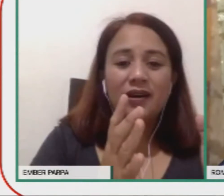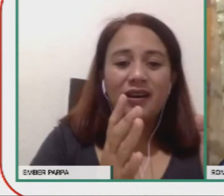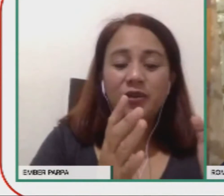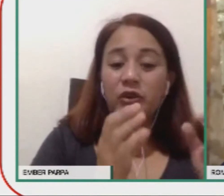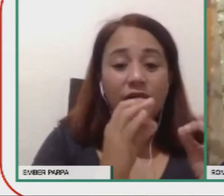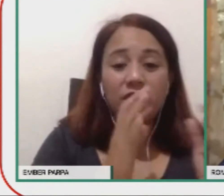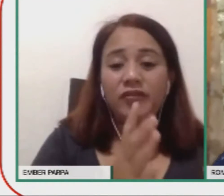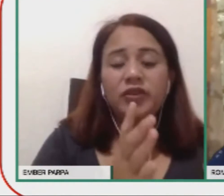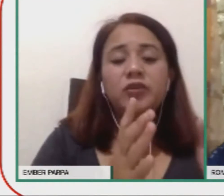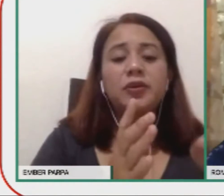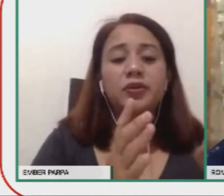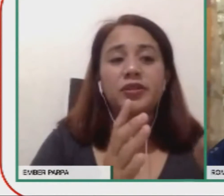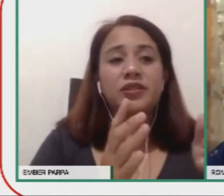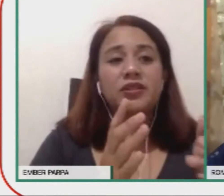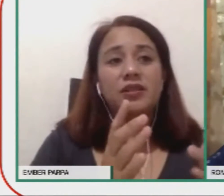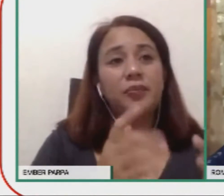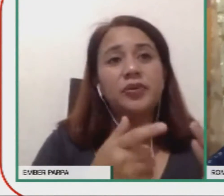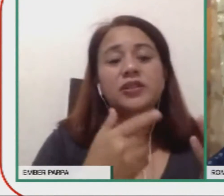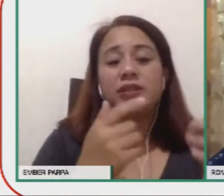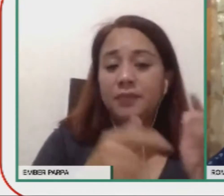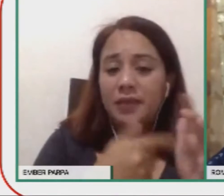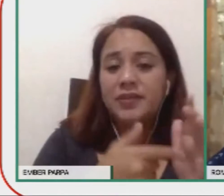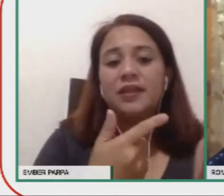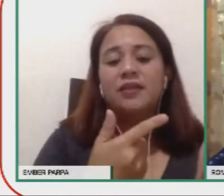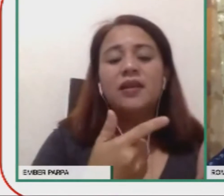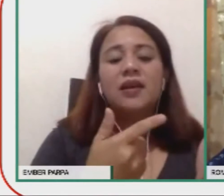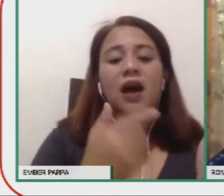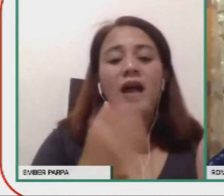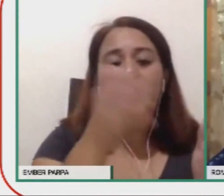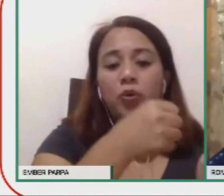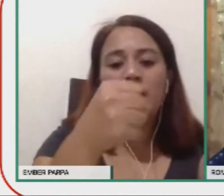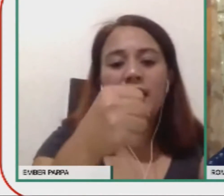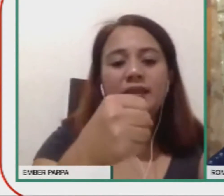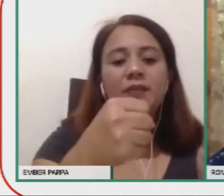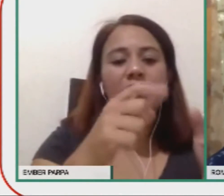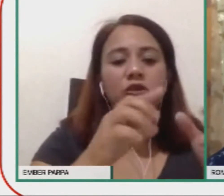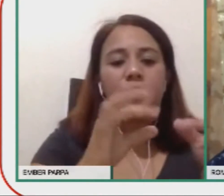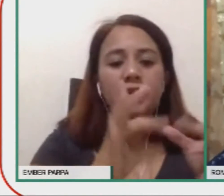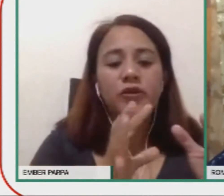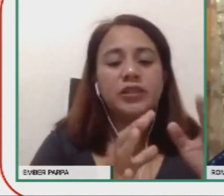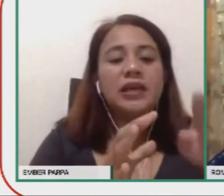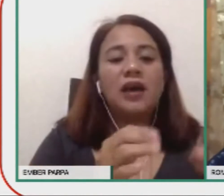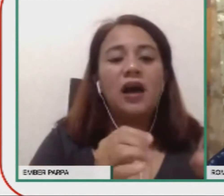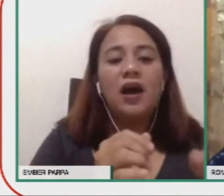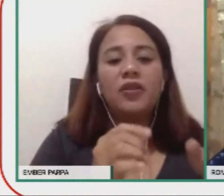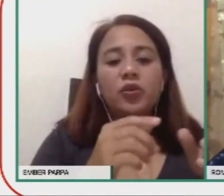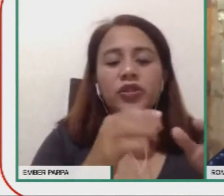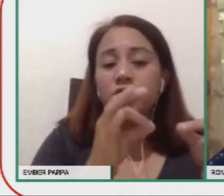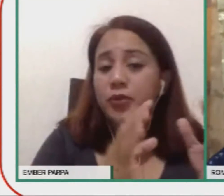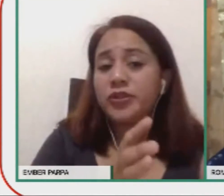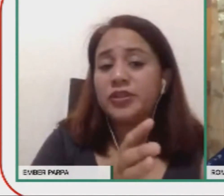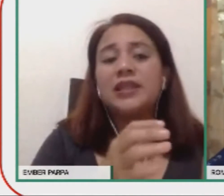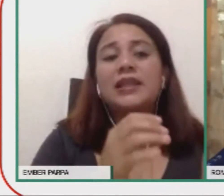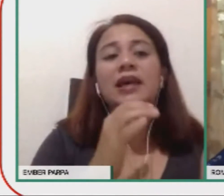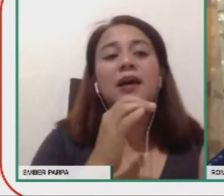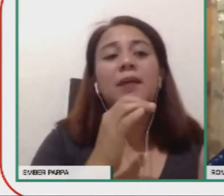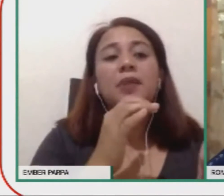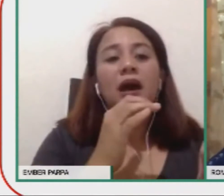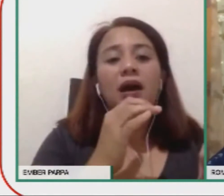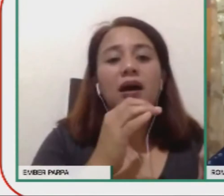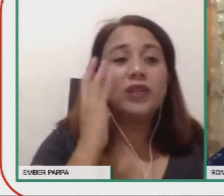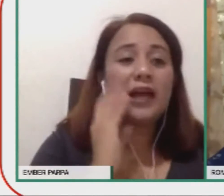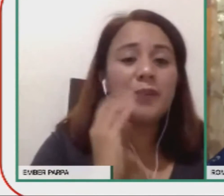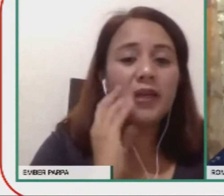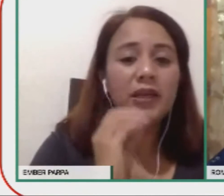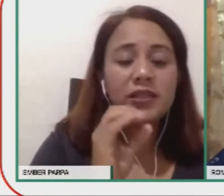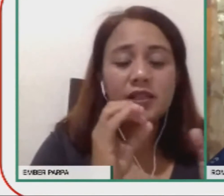We don't have enough interpreters. Tapos sometimes din ang makukuha ng mga interpreters, those interpreters din na You think